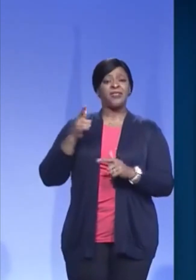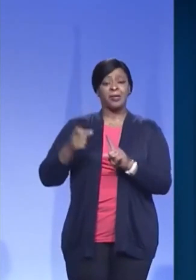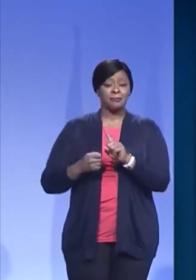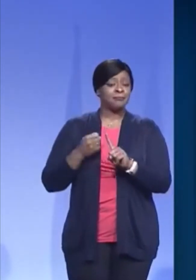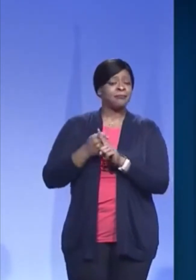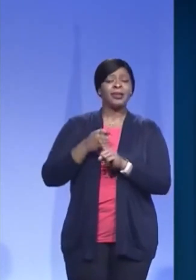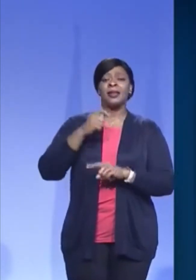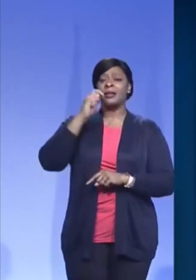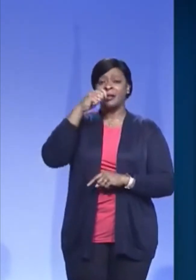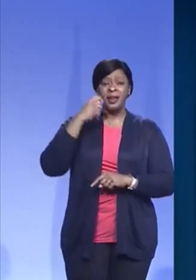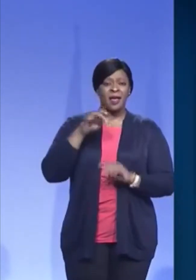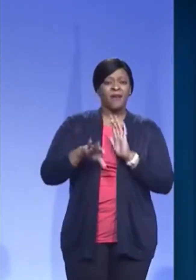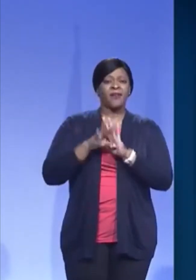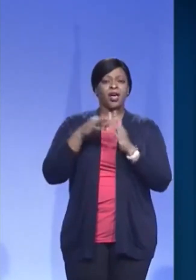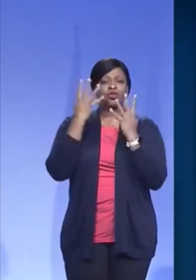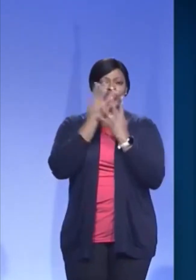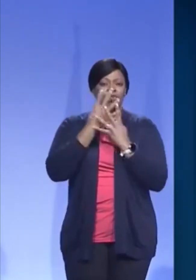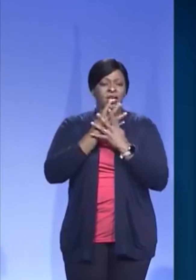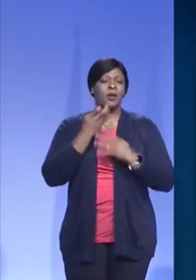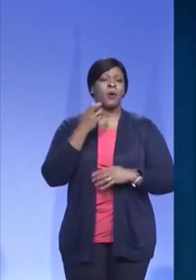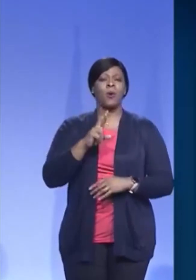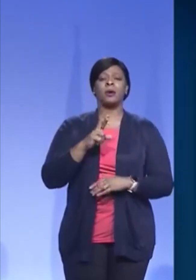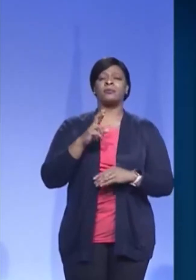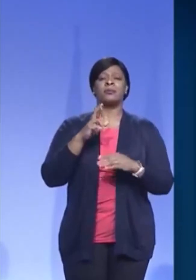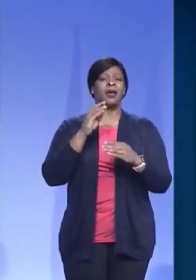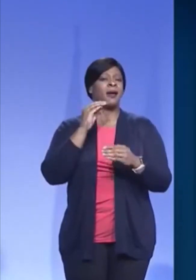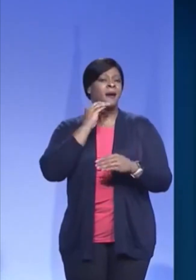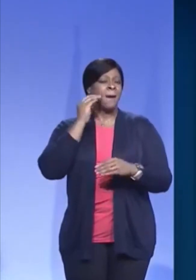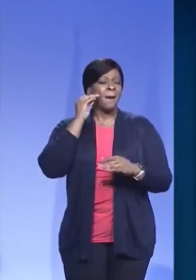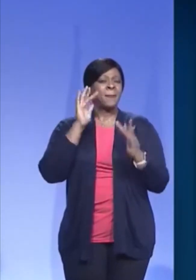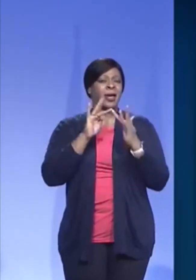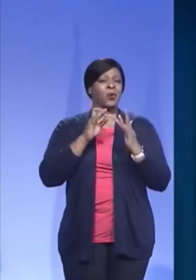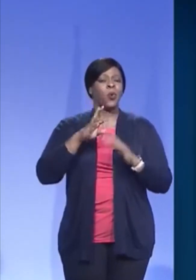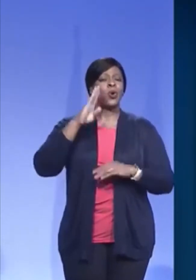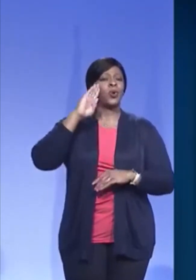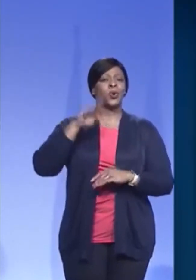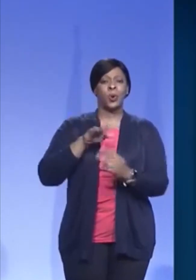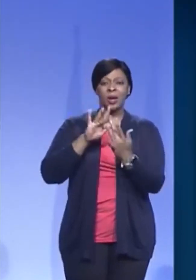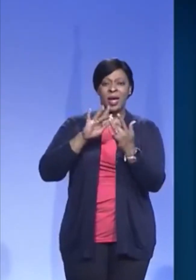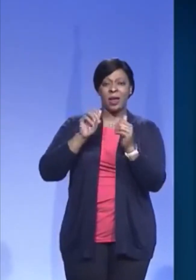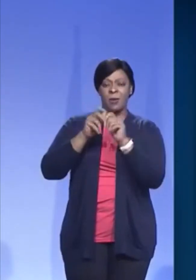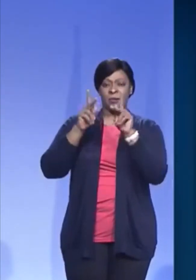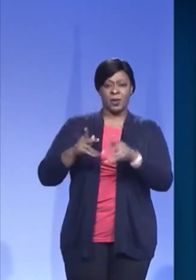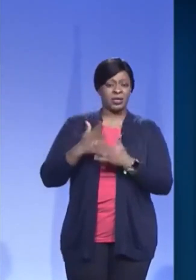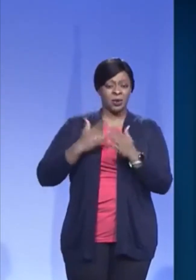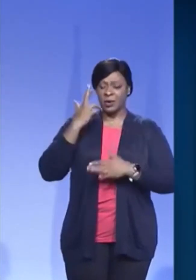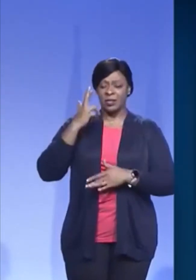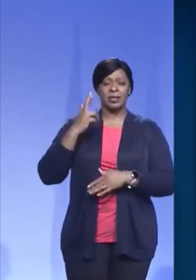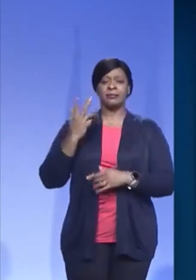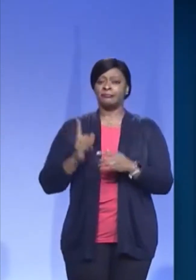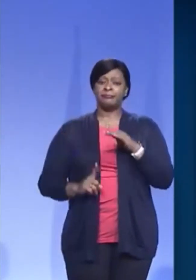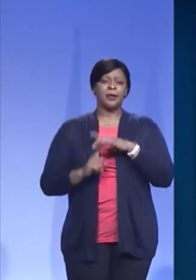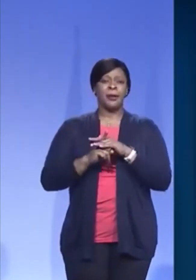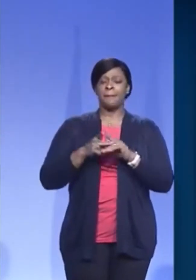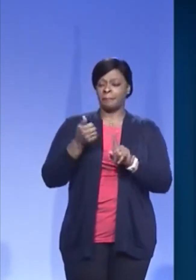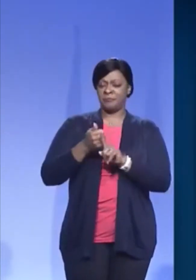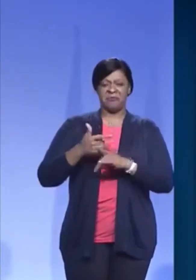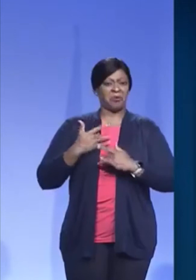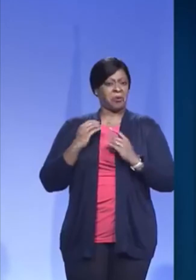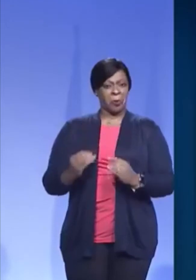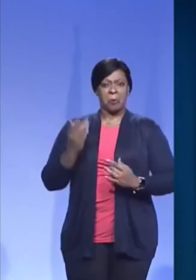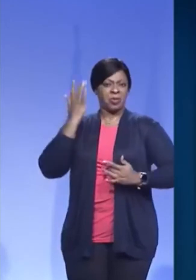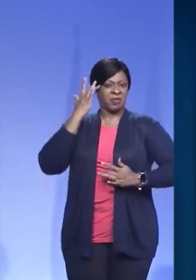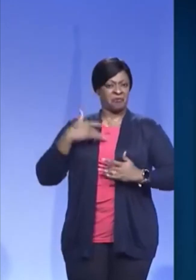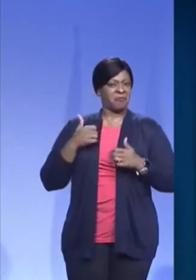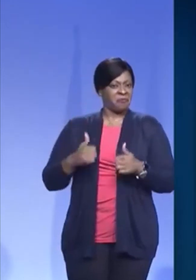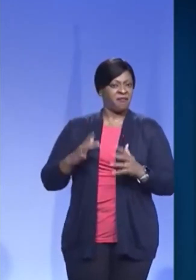either in a screening process or because they were a household contact or a known contact or some reason came up, but they weren't sick when they got